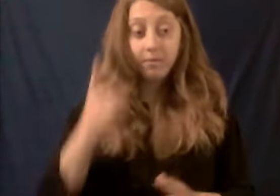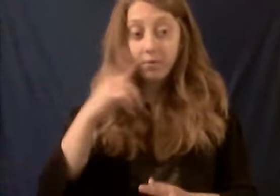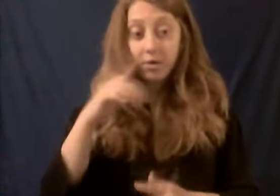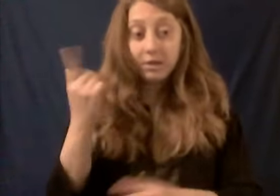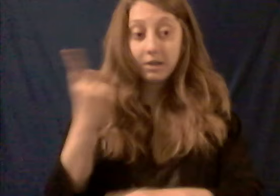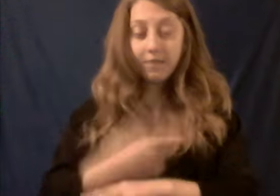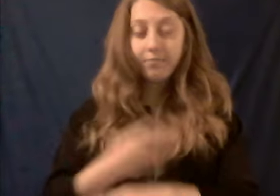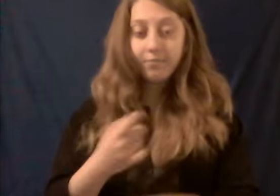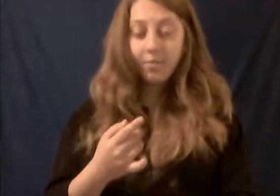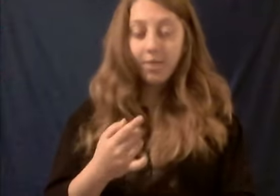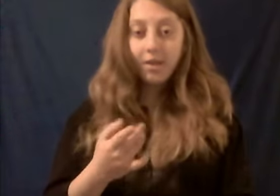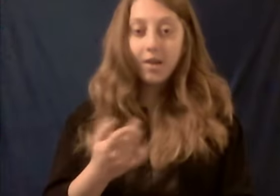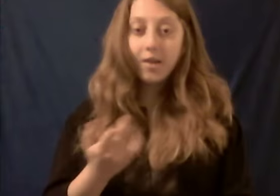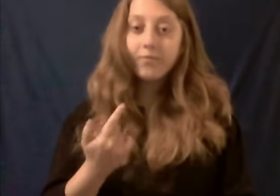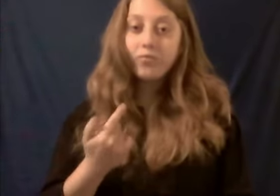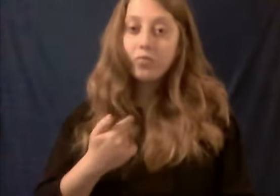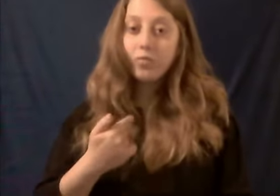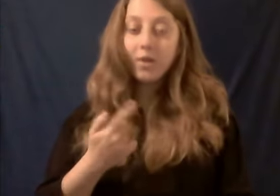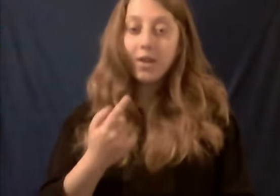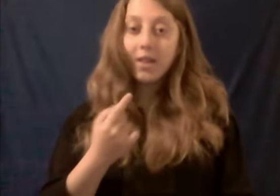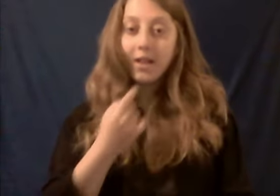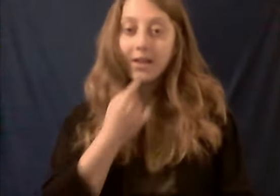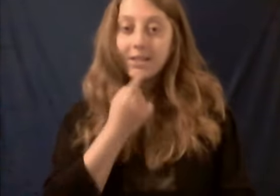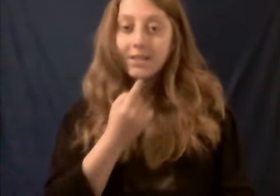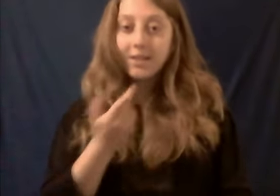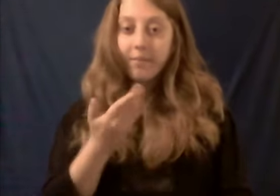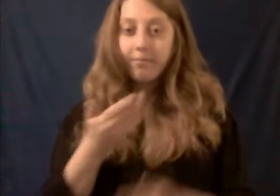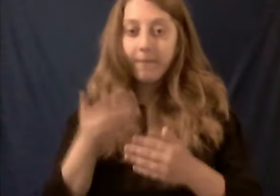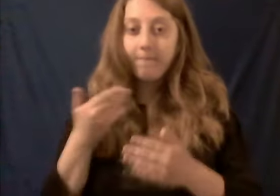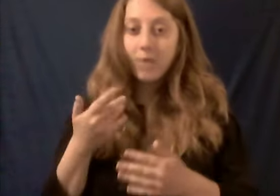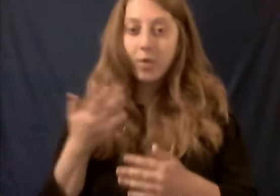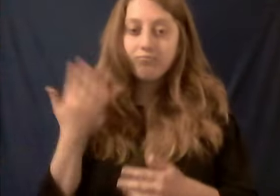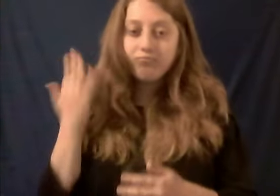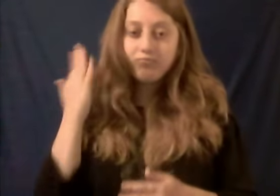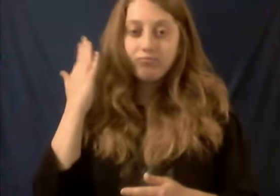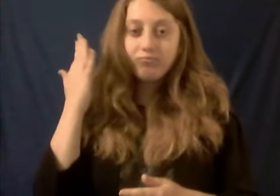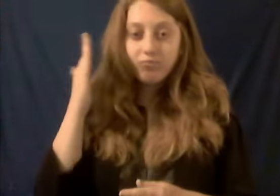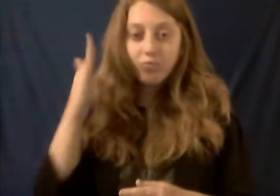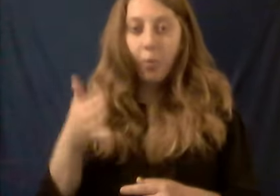caseworker to come out to your home and bring that to you, and then we're all set. Thanks for your time today.